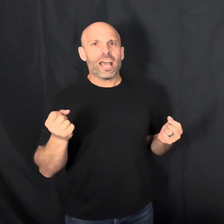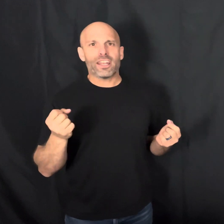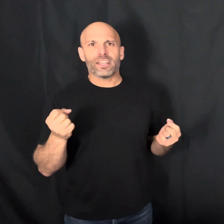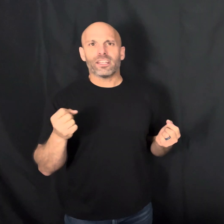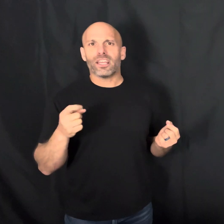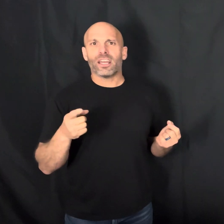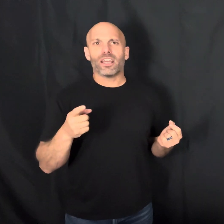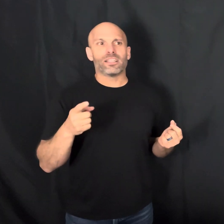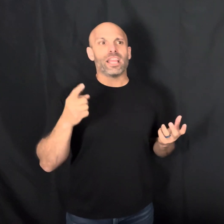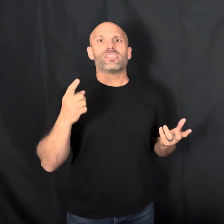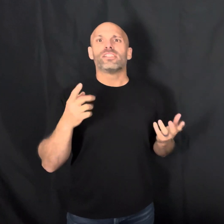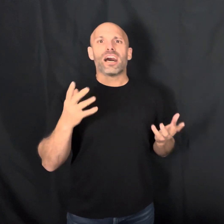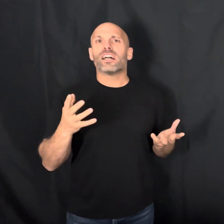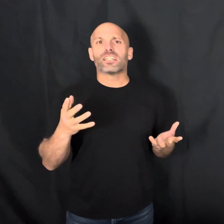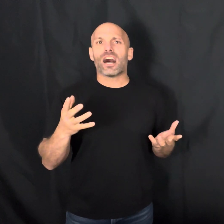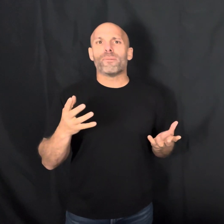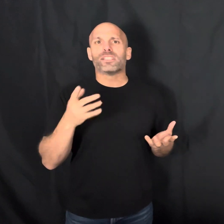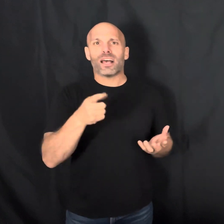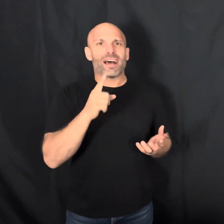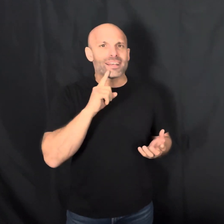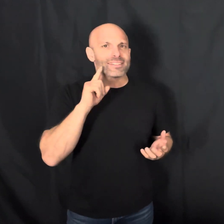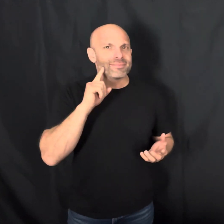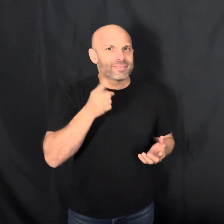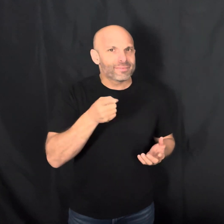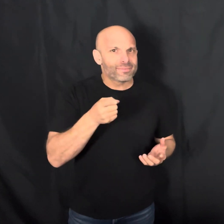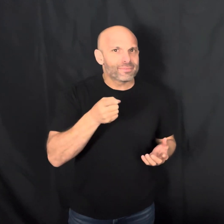chatting, and it's not uncommon to ask,